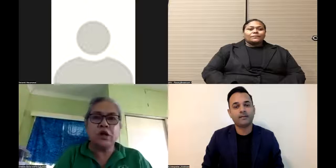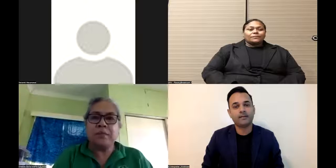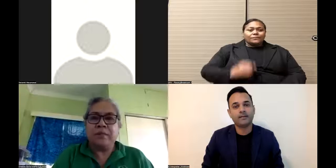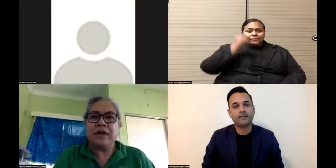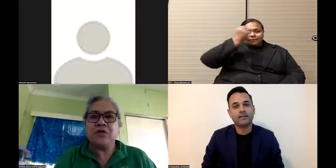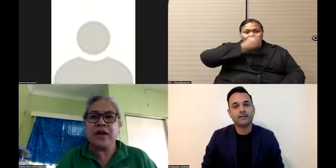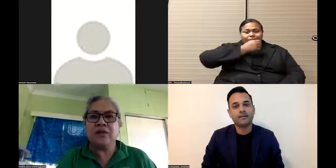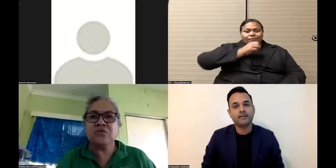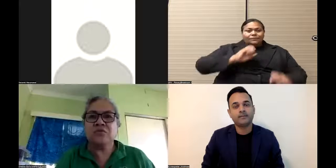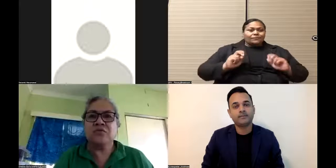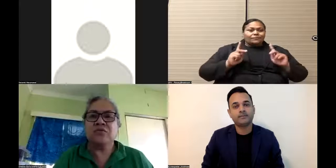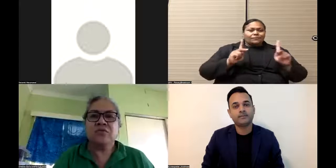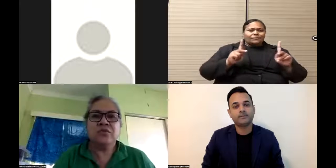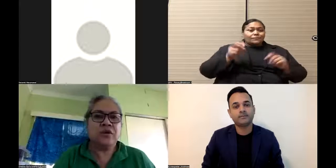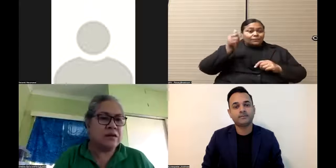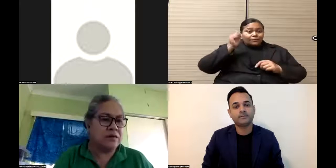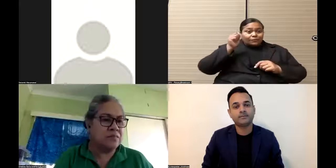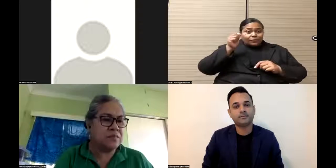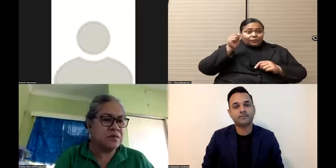good job trying to